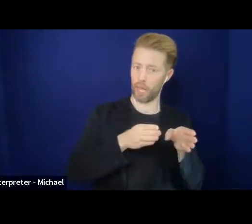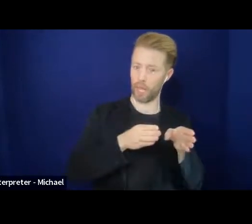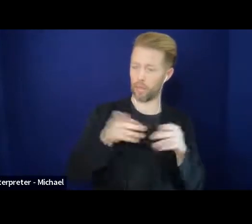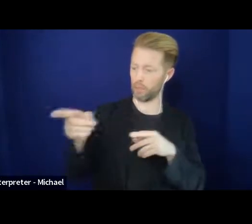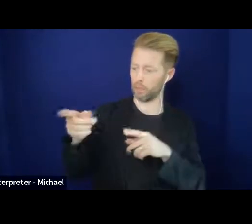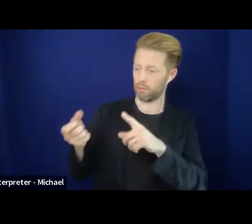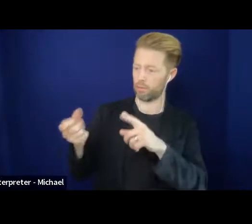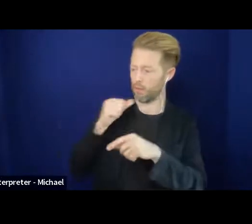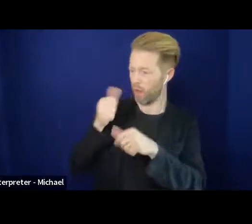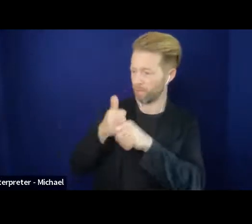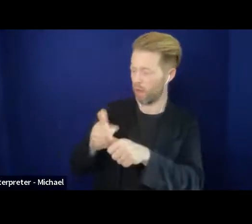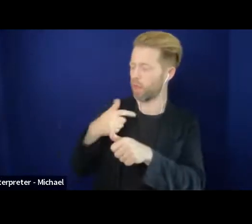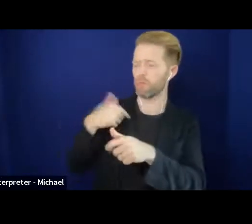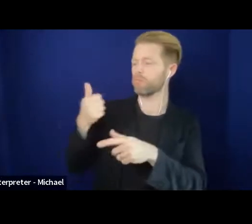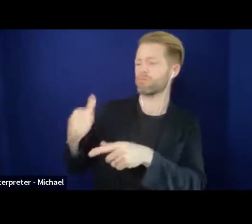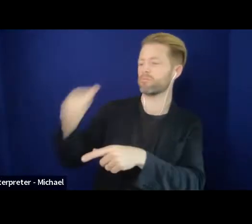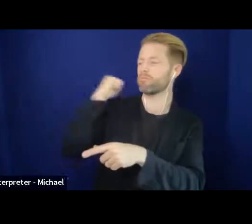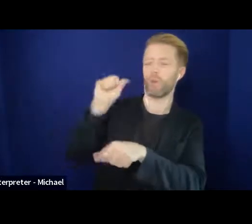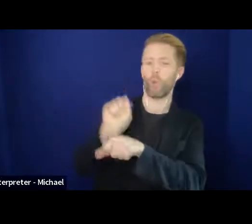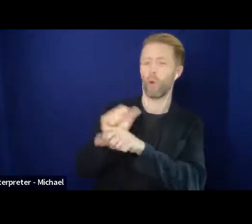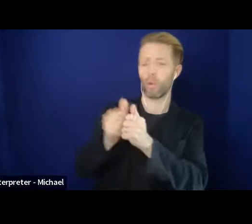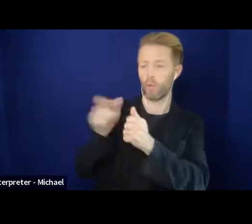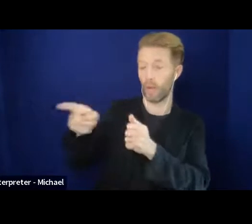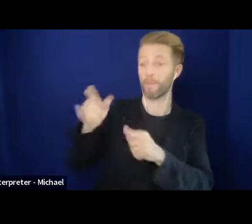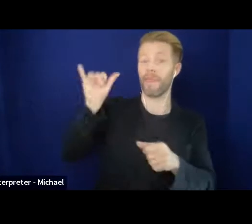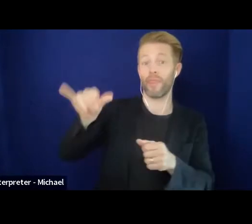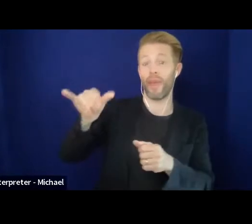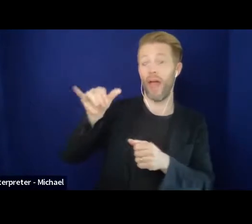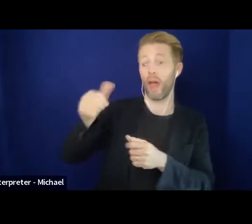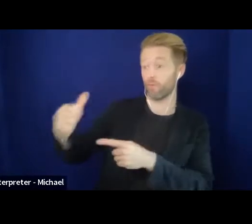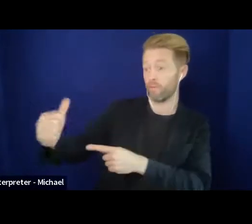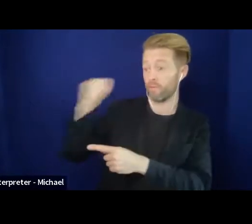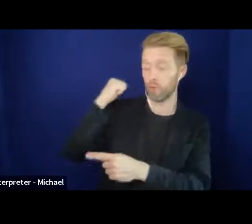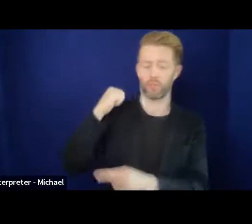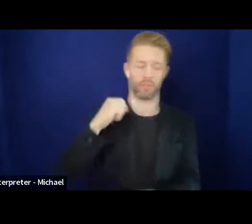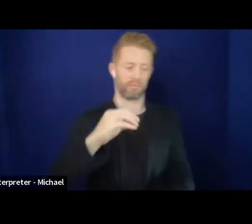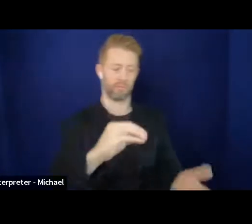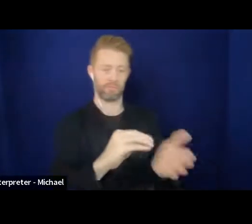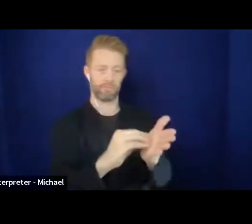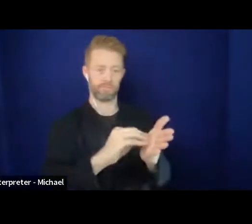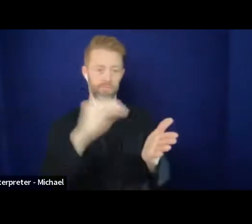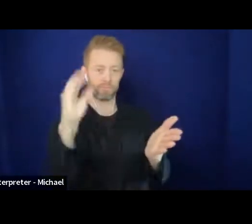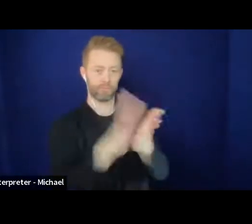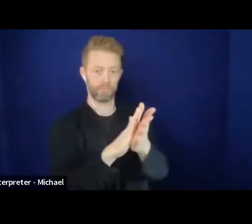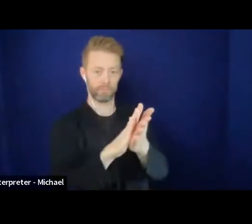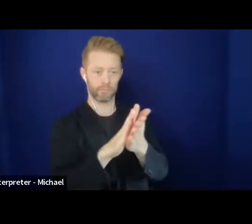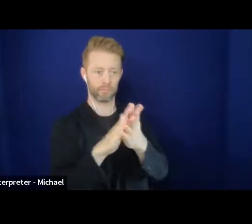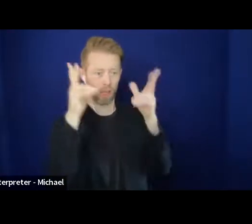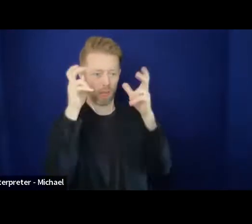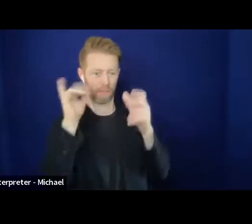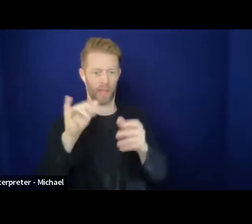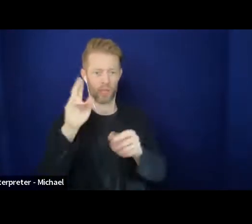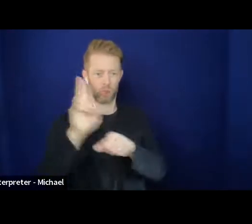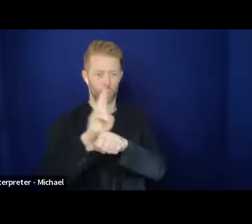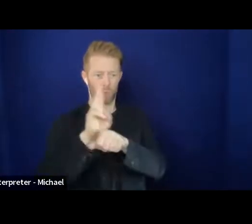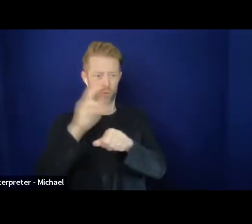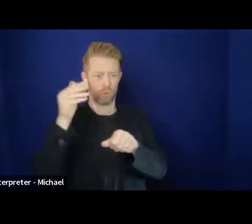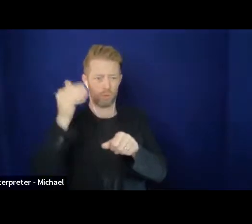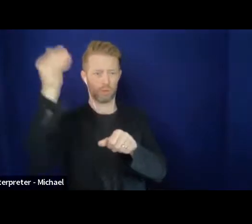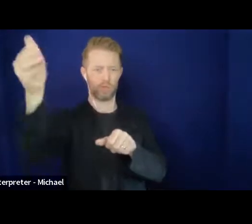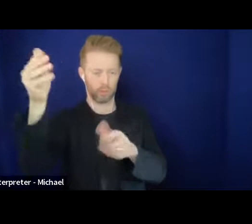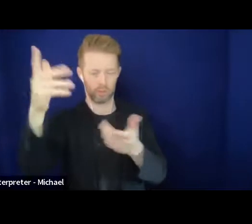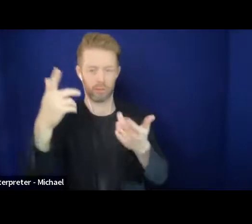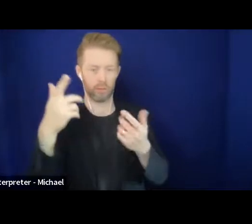next assessment as well. So there are lots of negative impacts that this data that is being